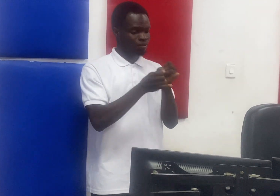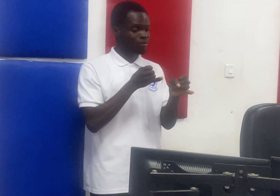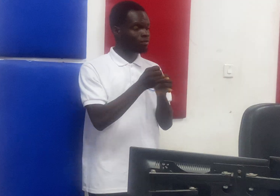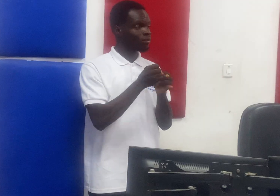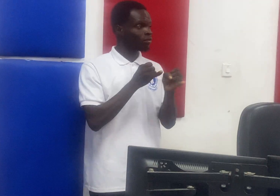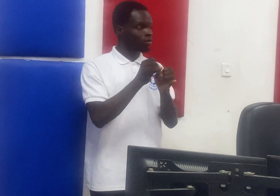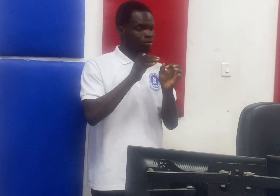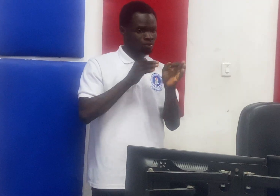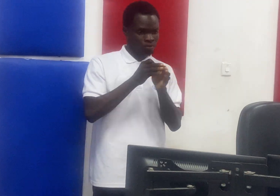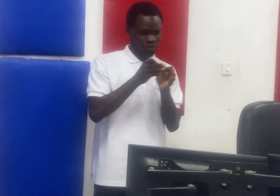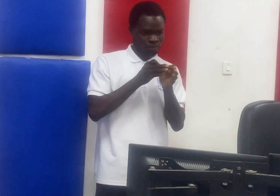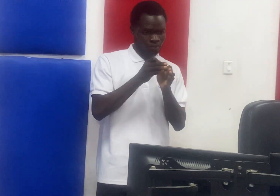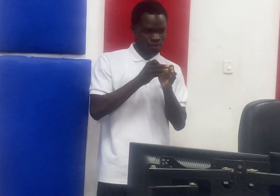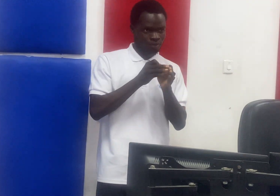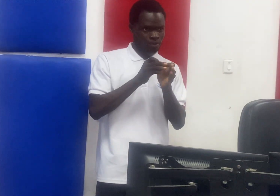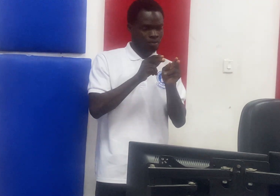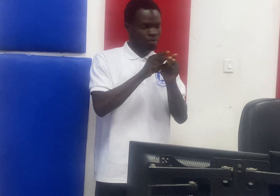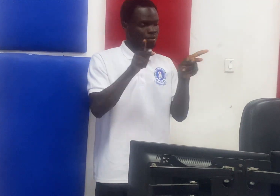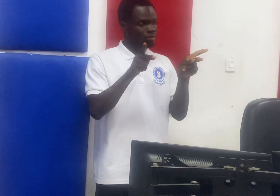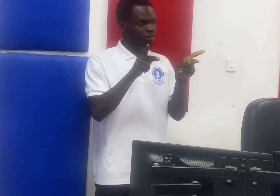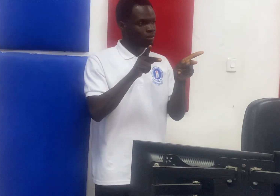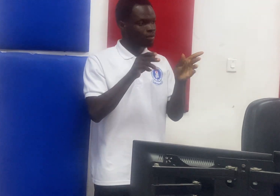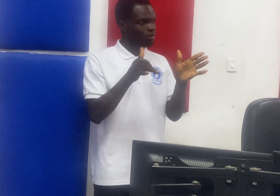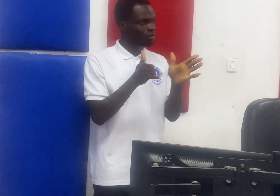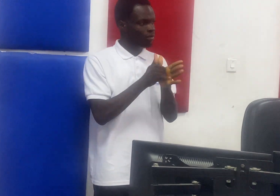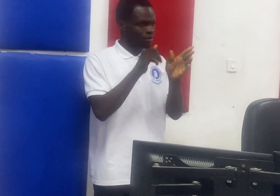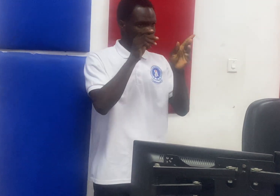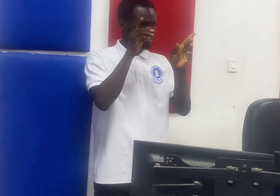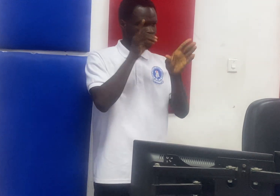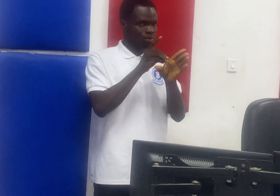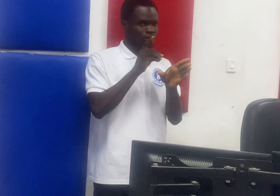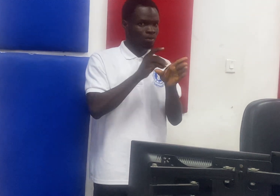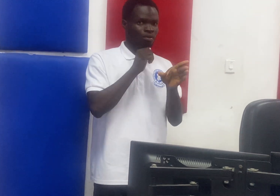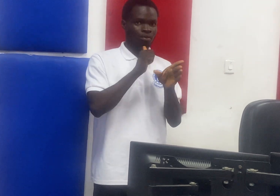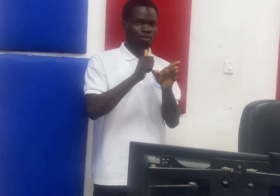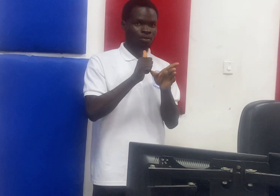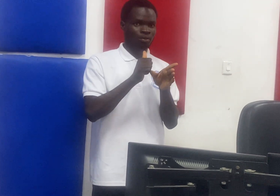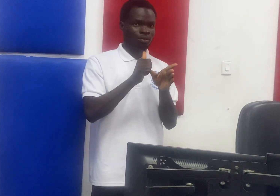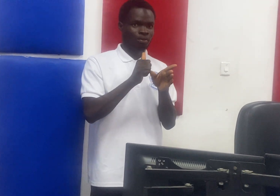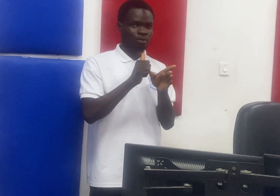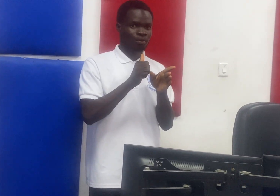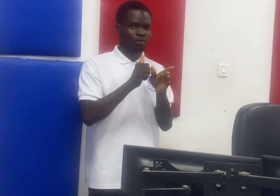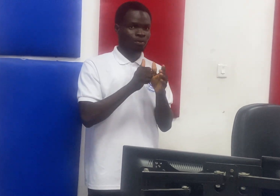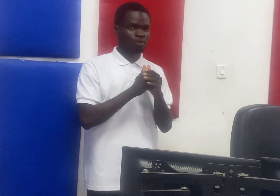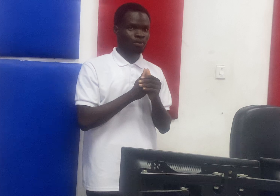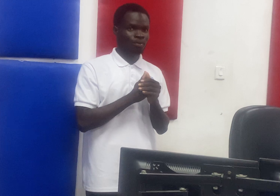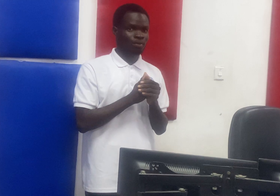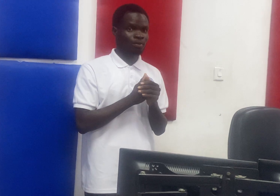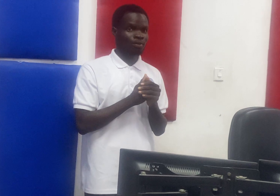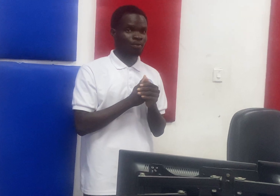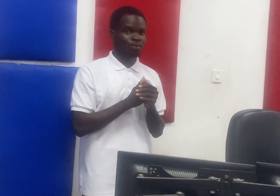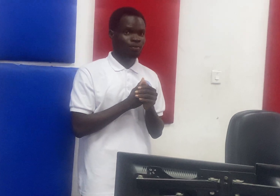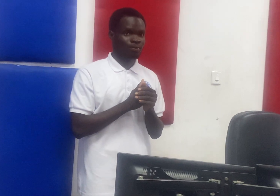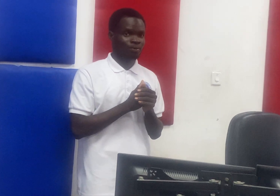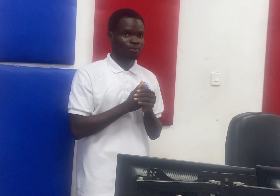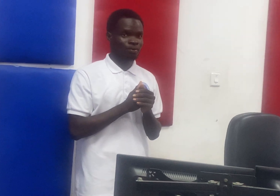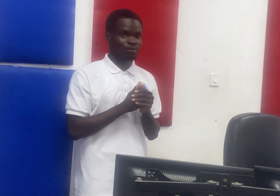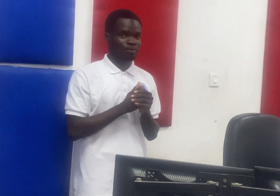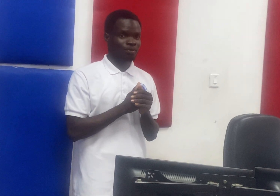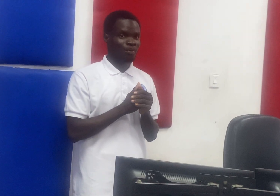Explain to the general public that disability is not inability. So they have to include